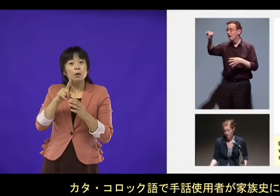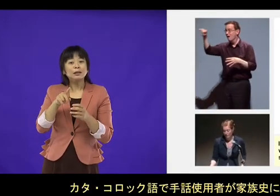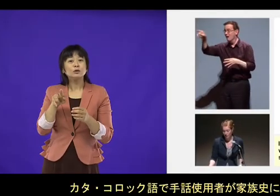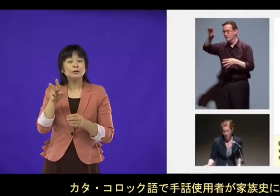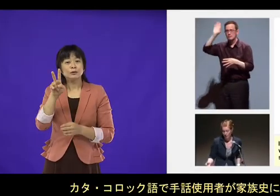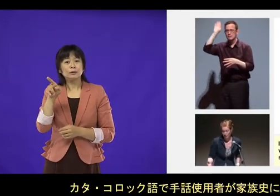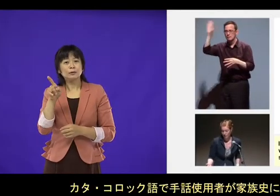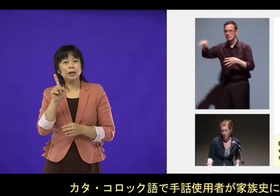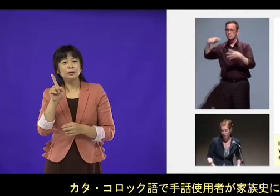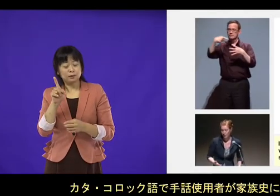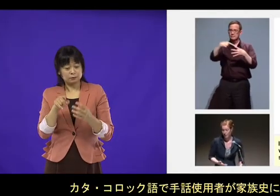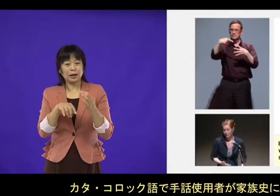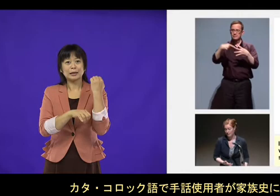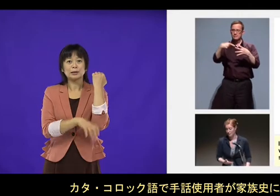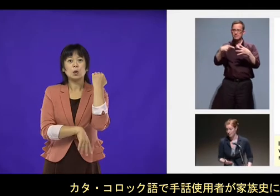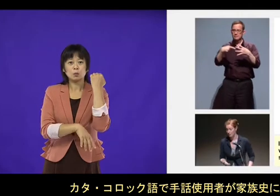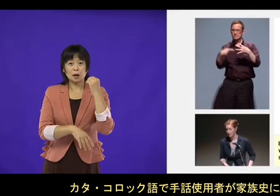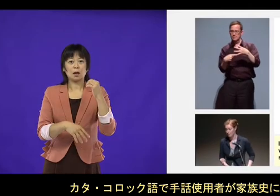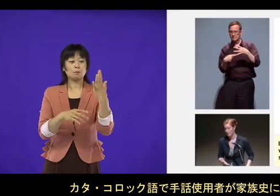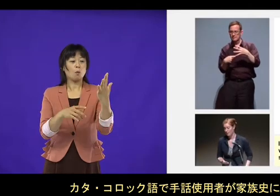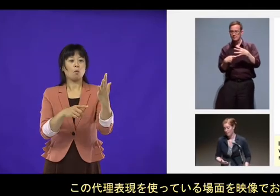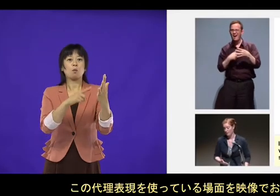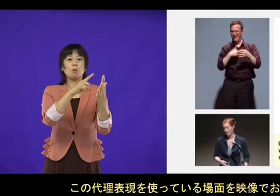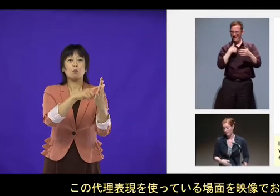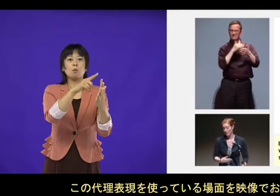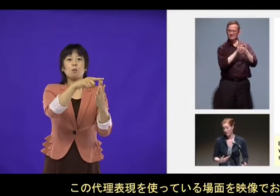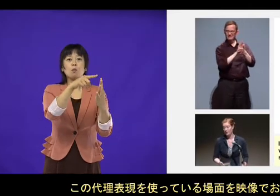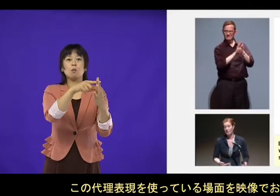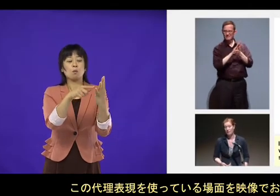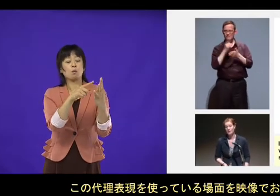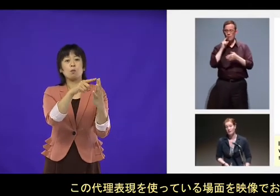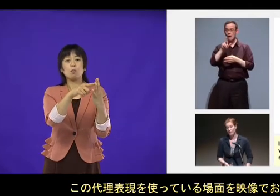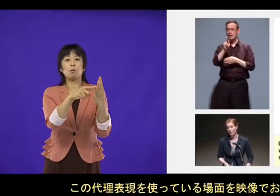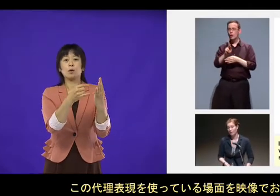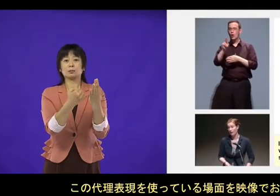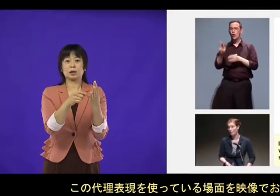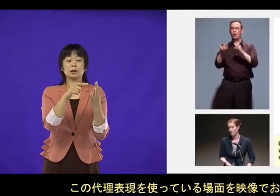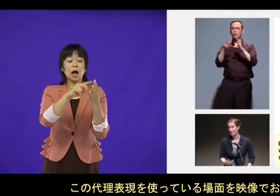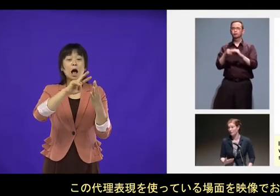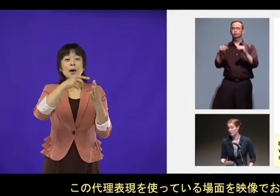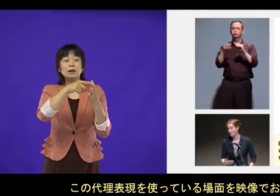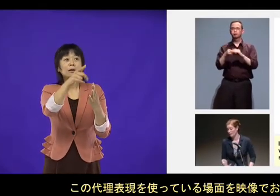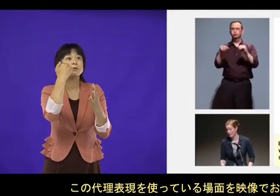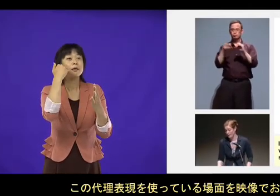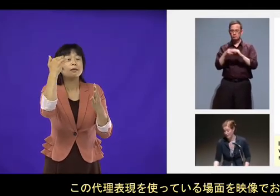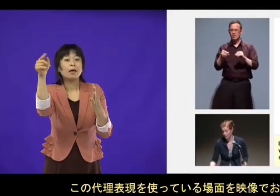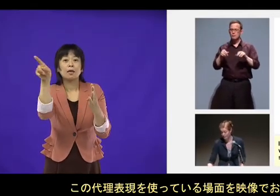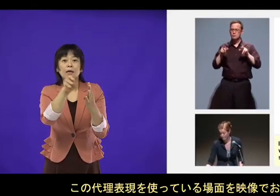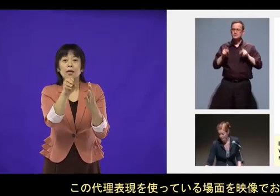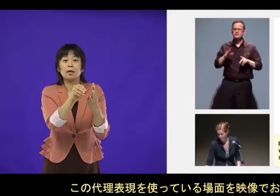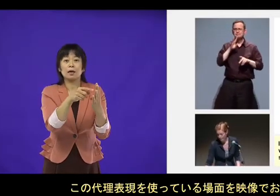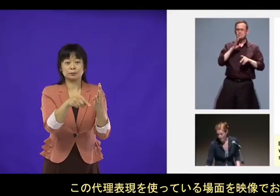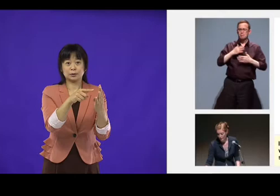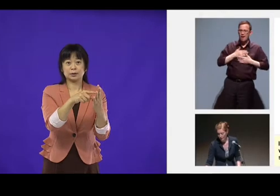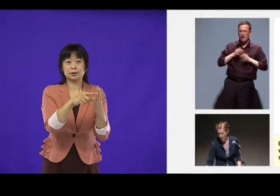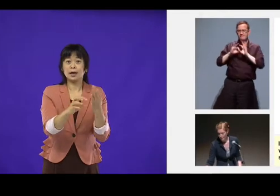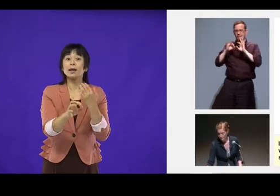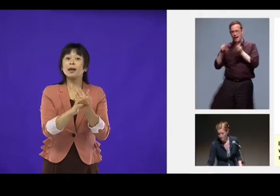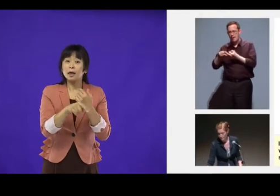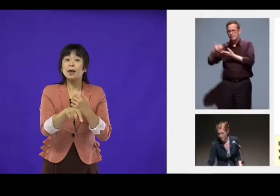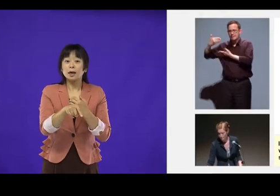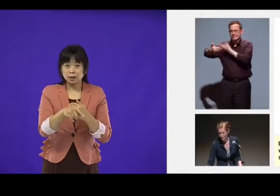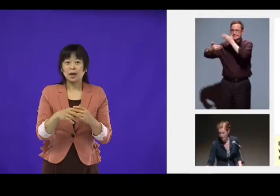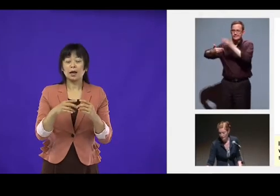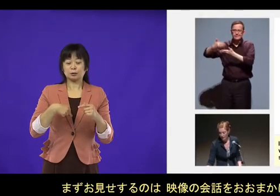of Katakaloq to show you where this is used in a narration about a signer's family history.